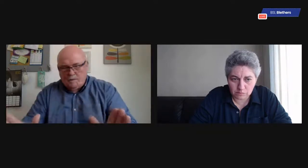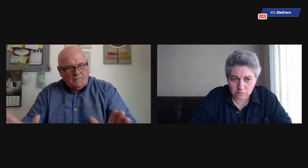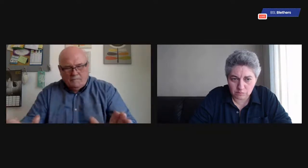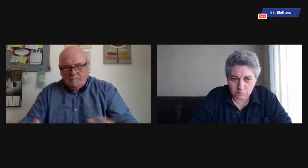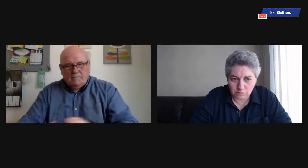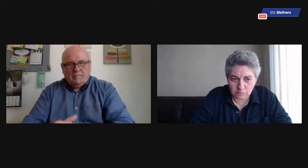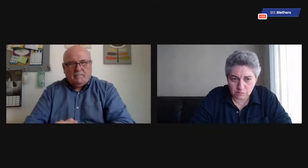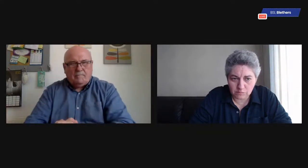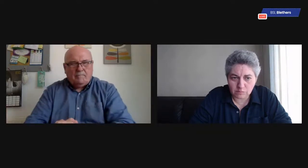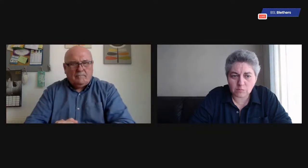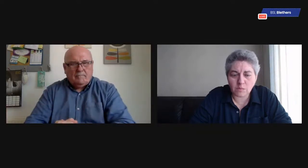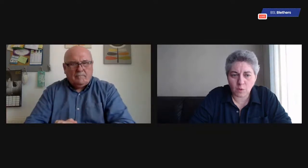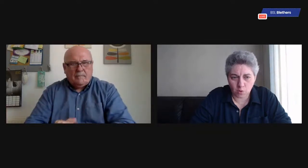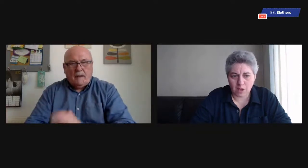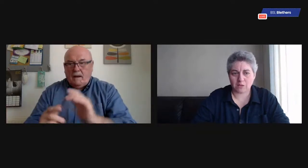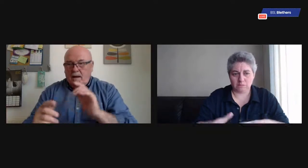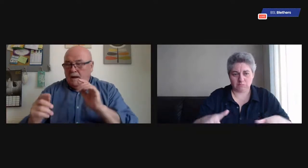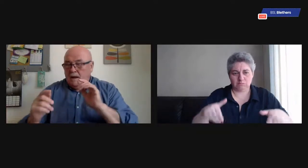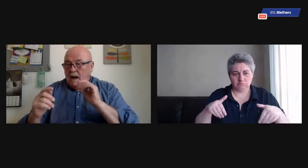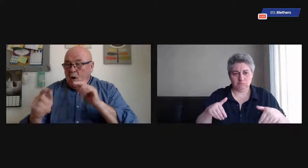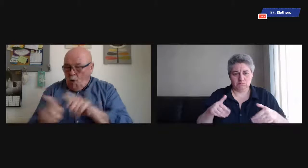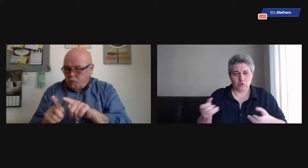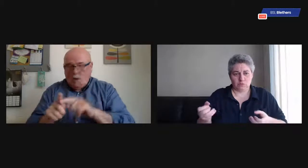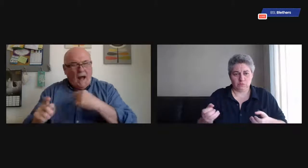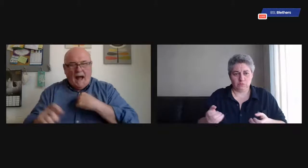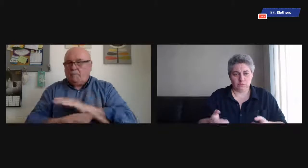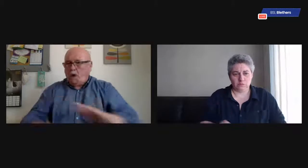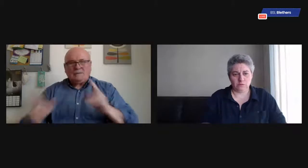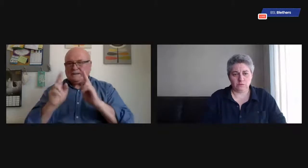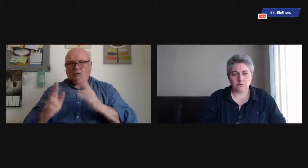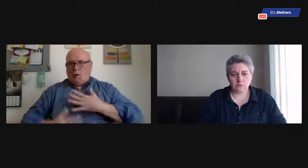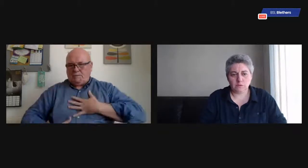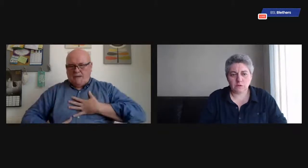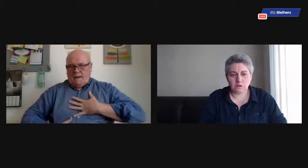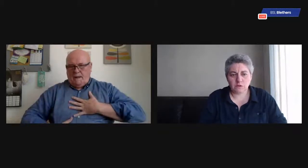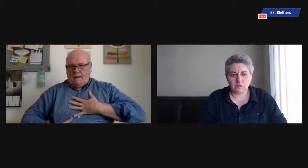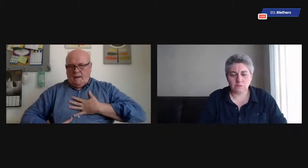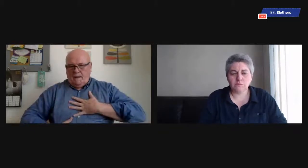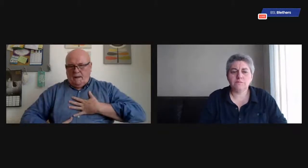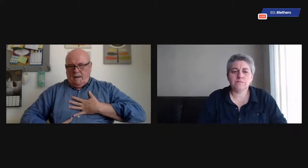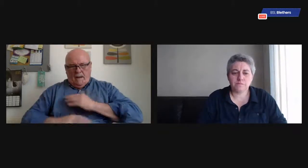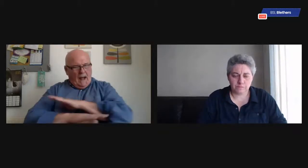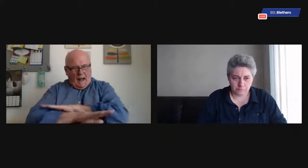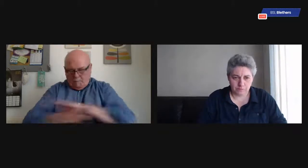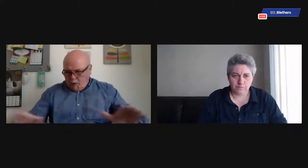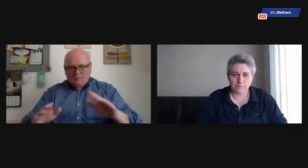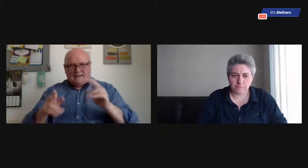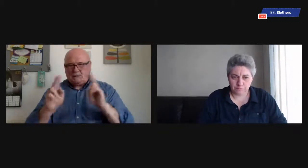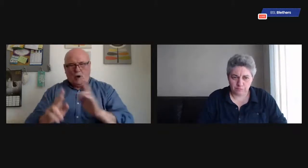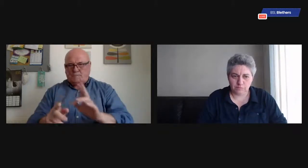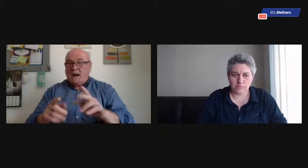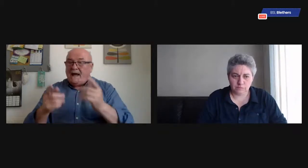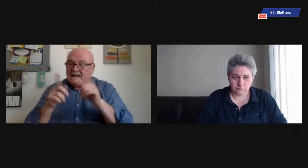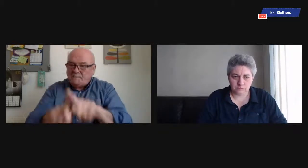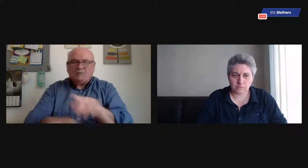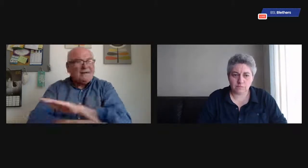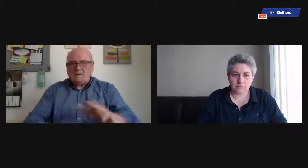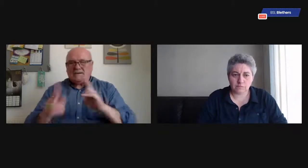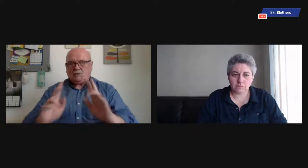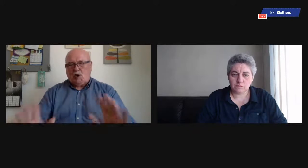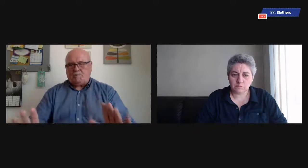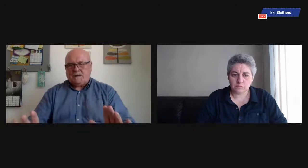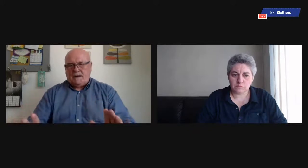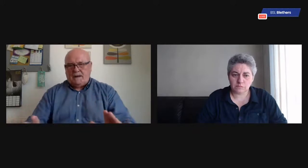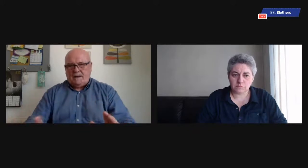say, I'm not advising, I'm just being specific and making sure that they understood. So I'm